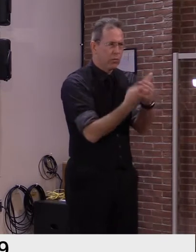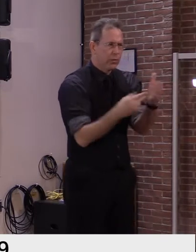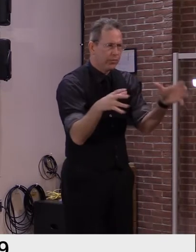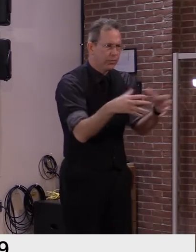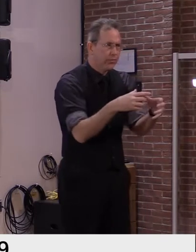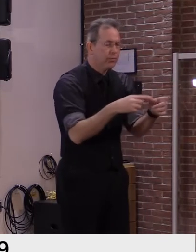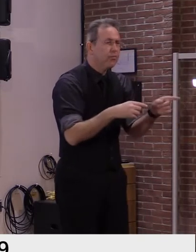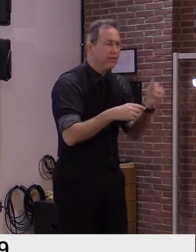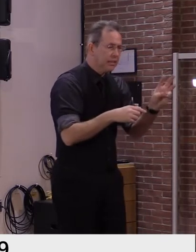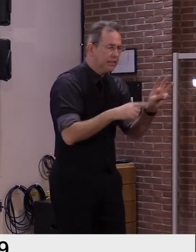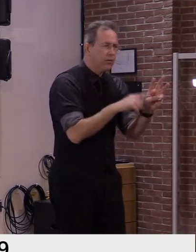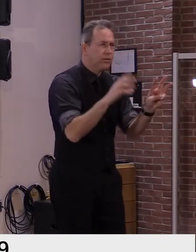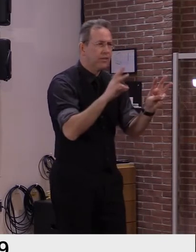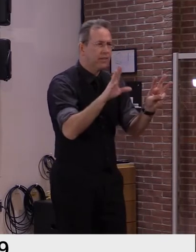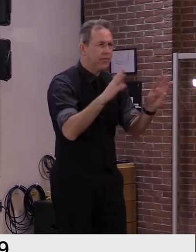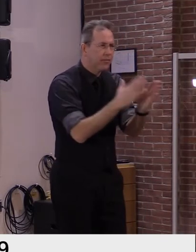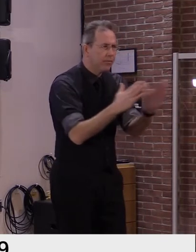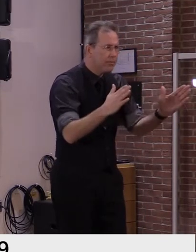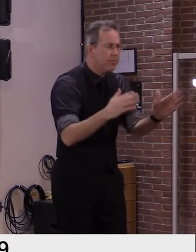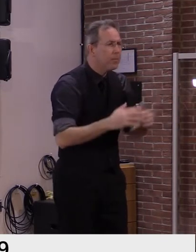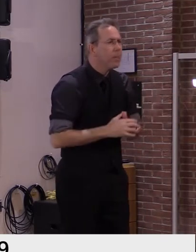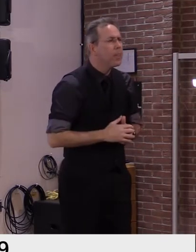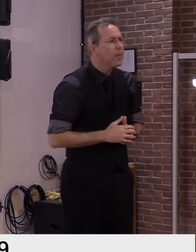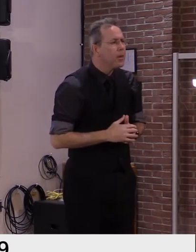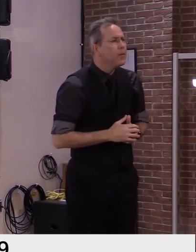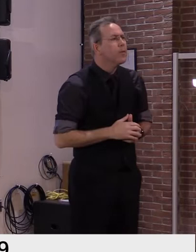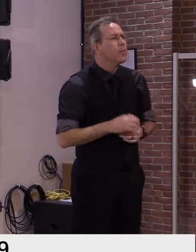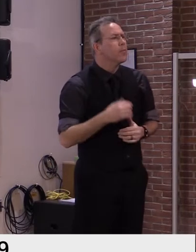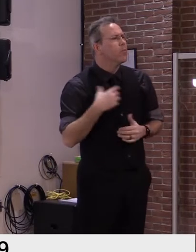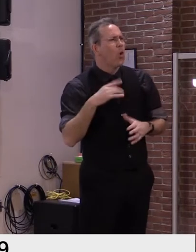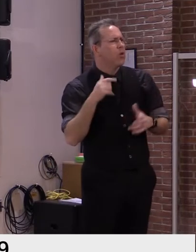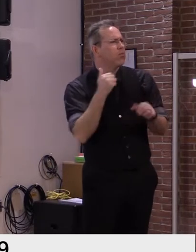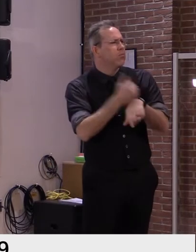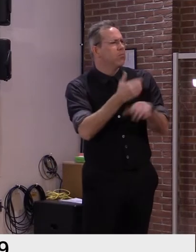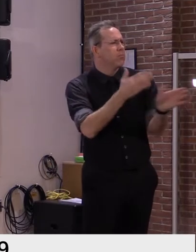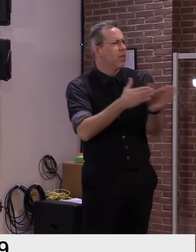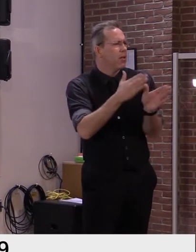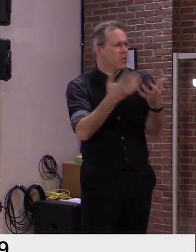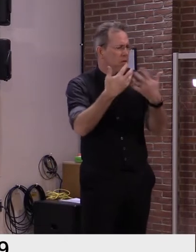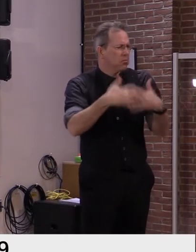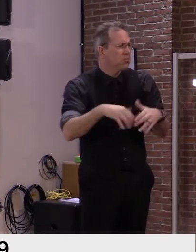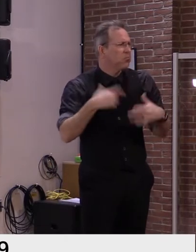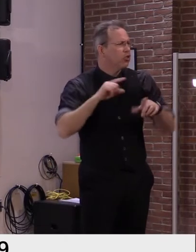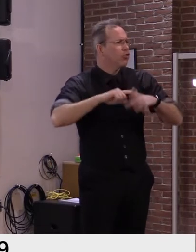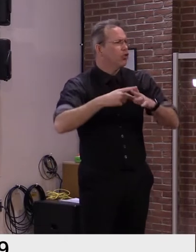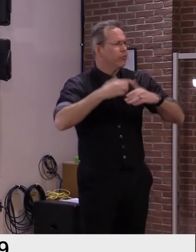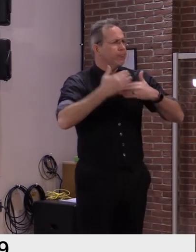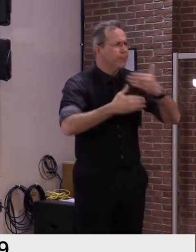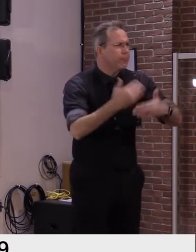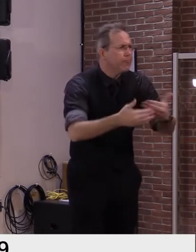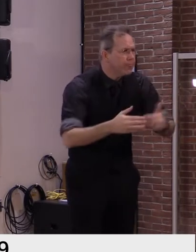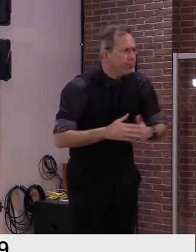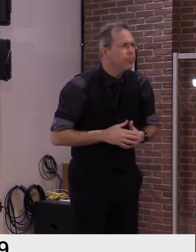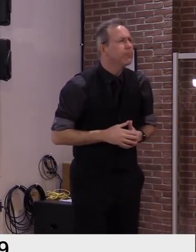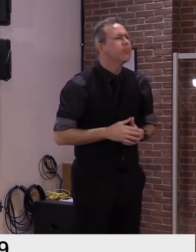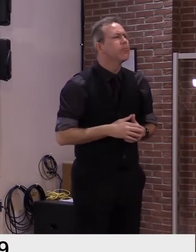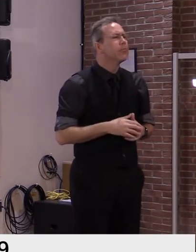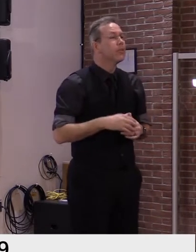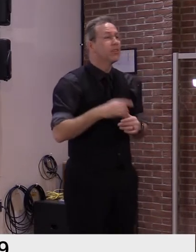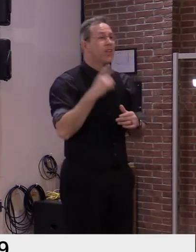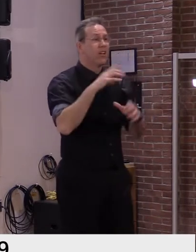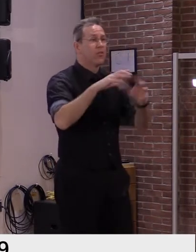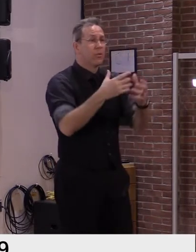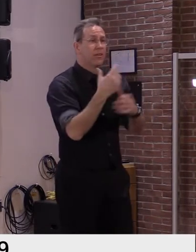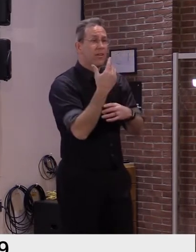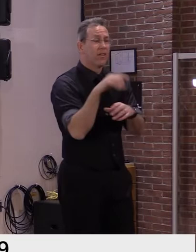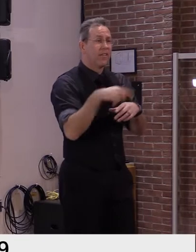the outset as part of our age grouping strategy. Phase 5 is a large group